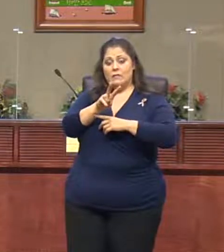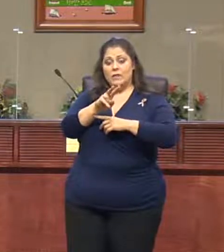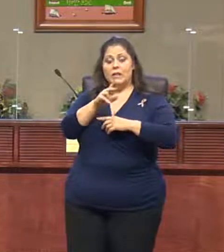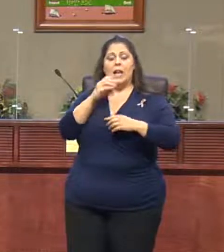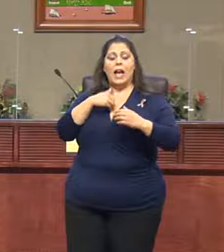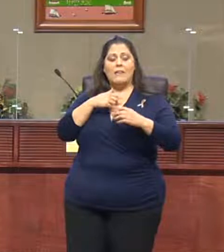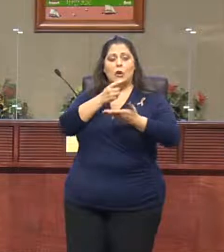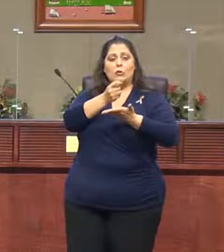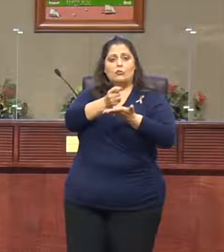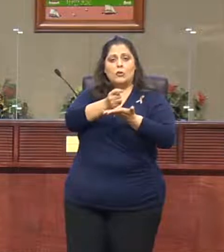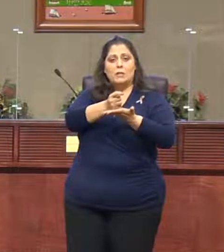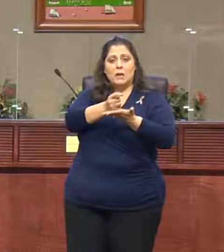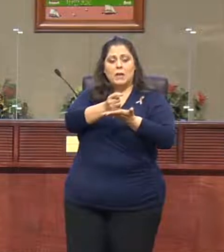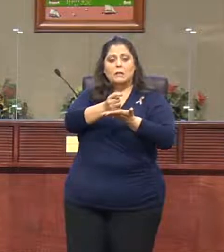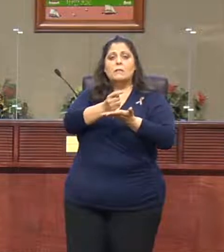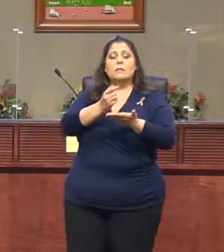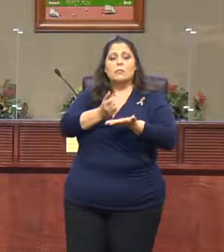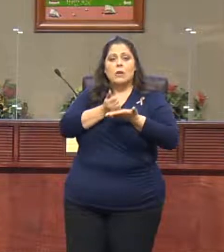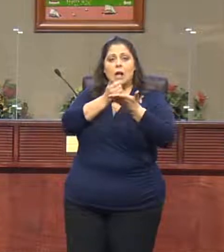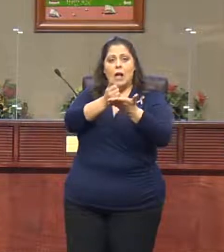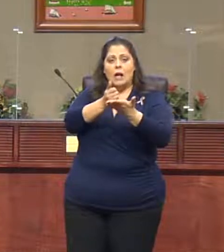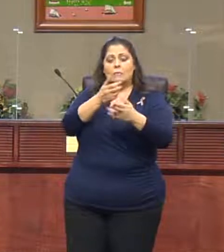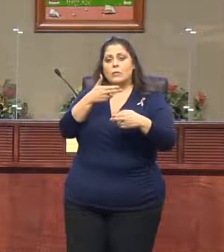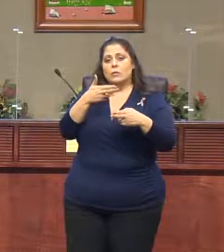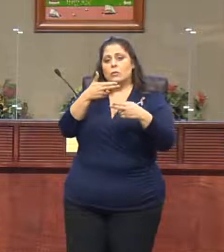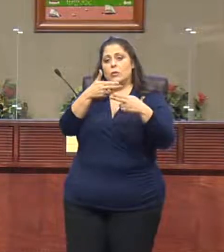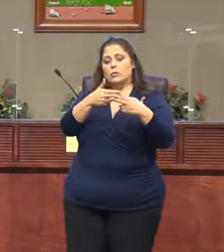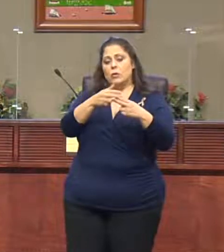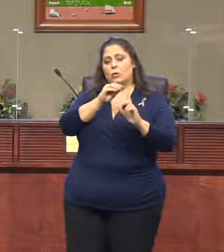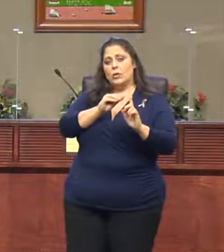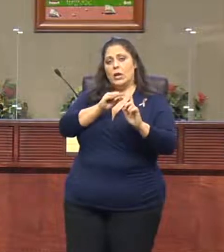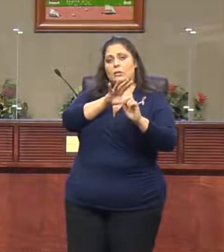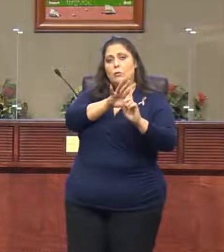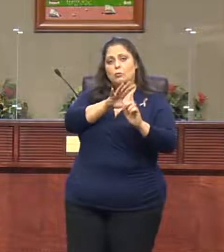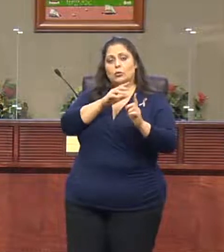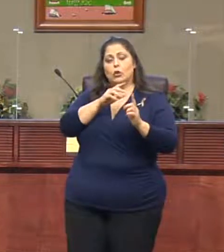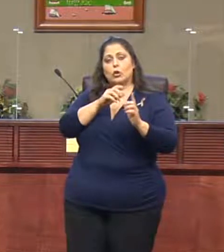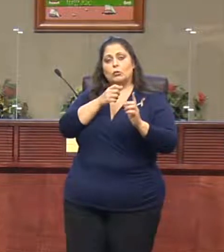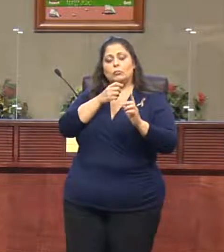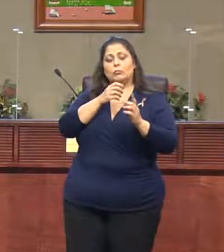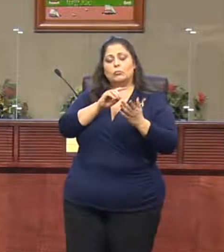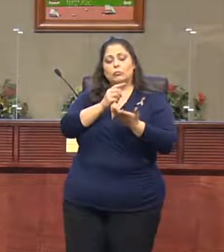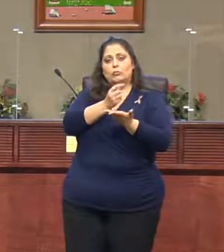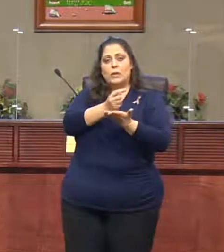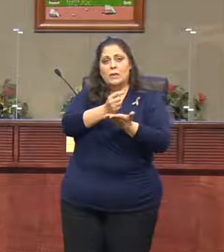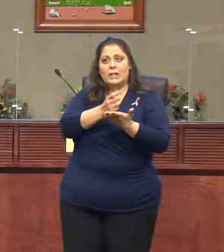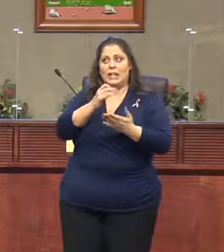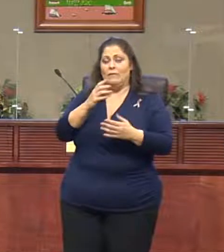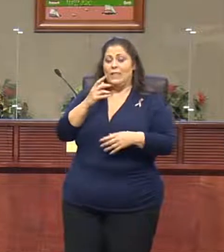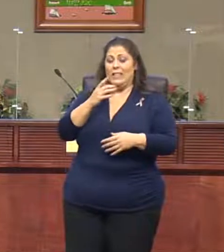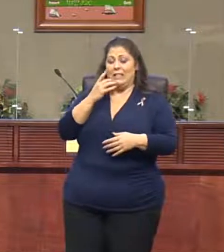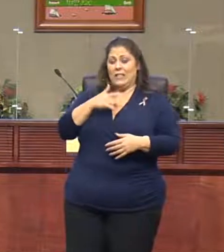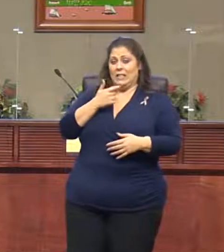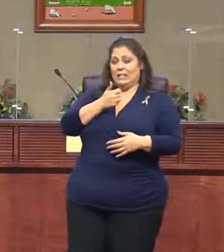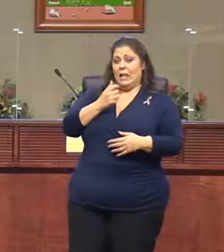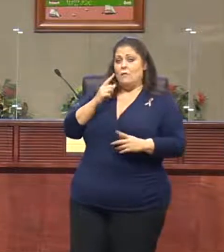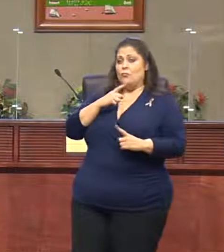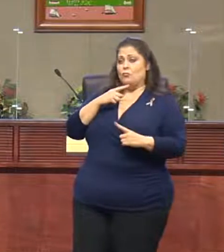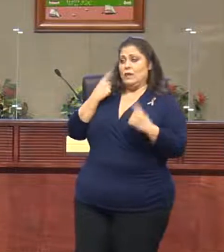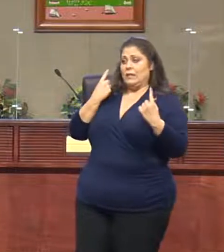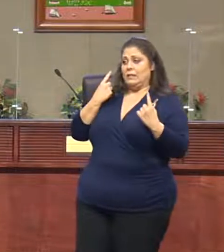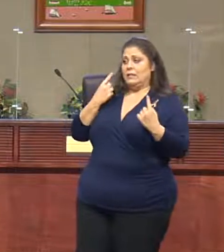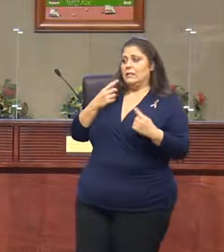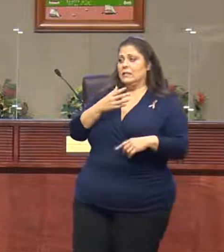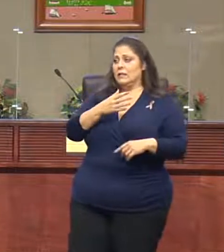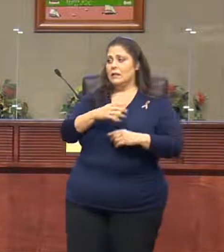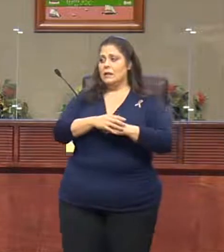called PrEP, exposure treatment, for those who consider themselves to be at risk or engaging in risky